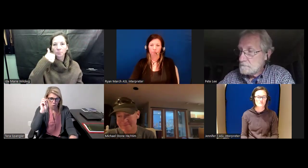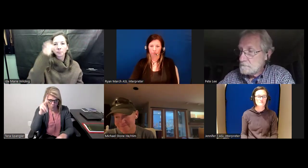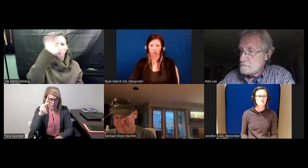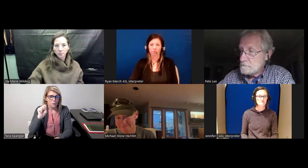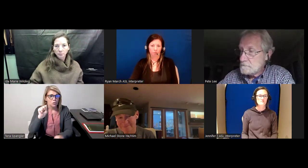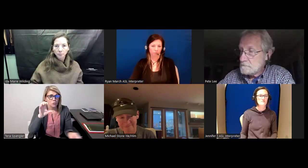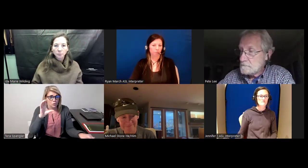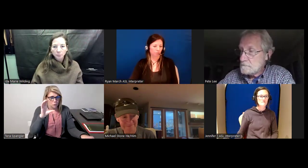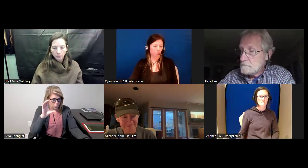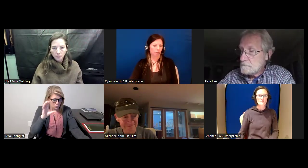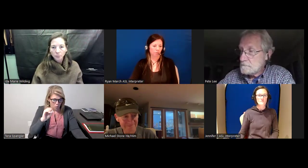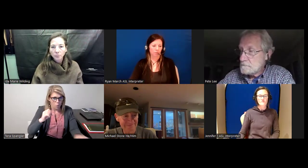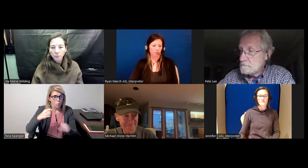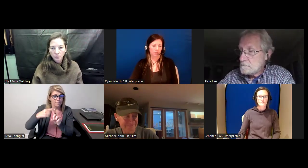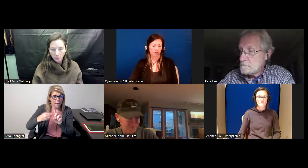know.